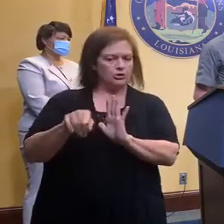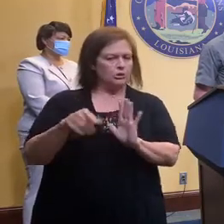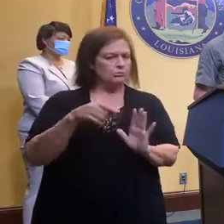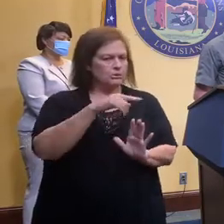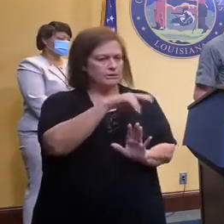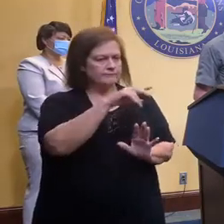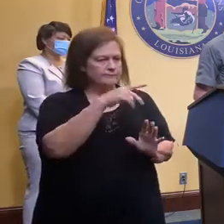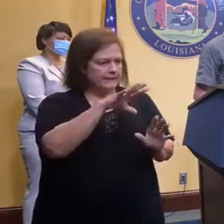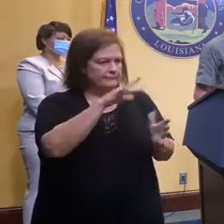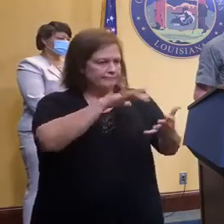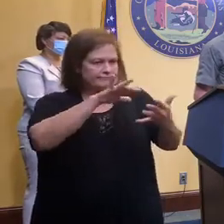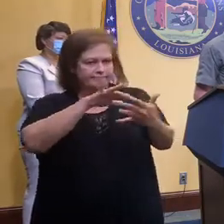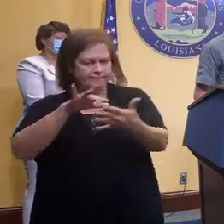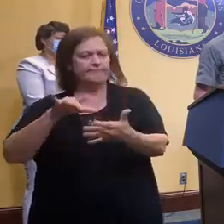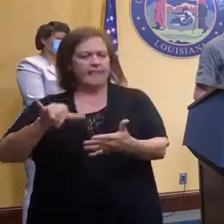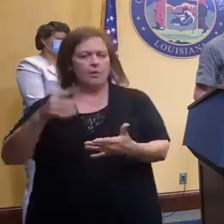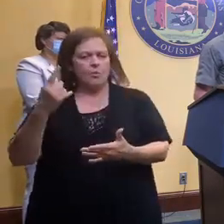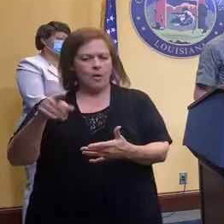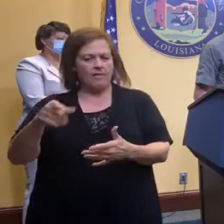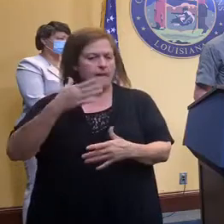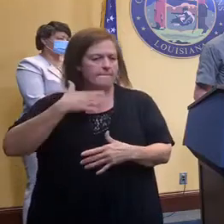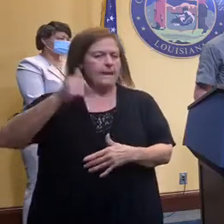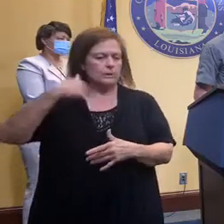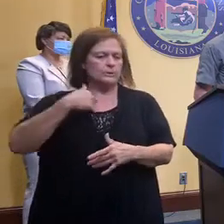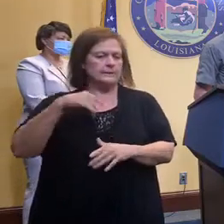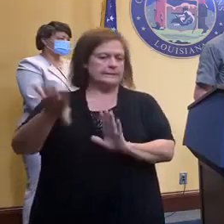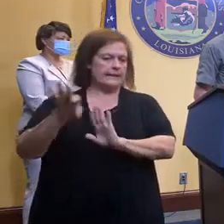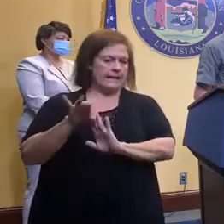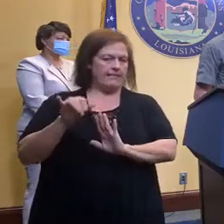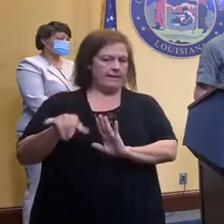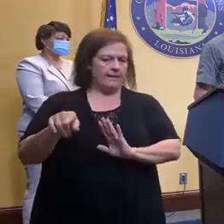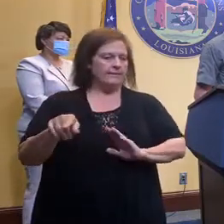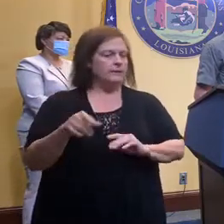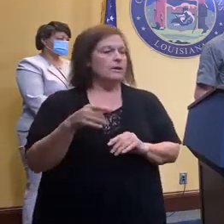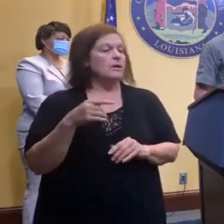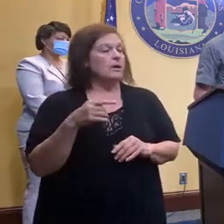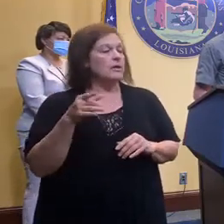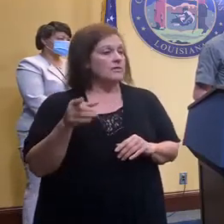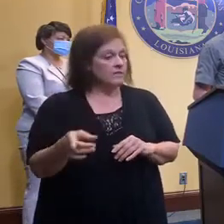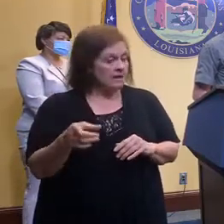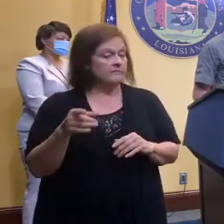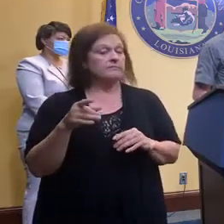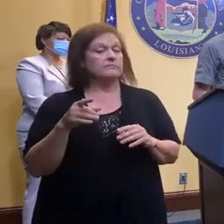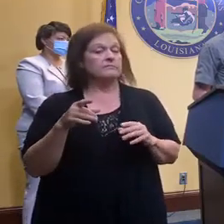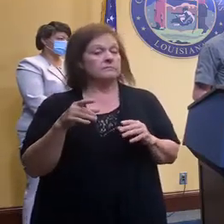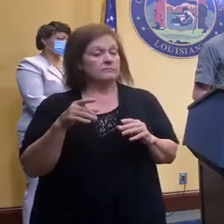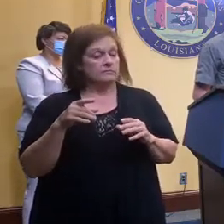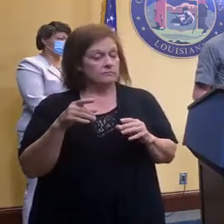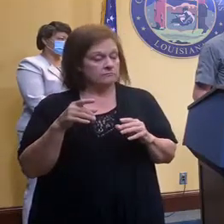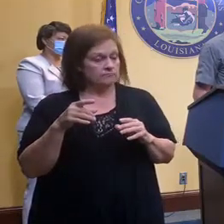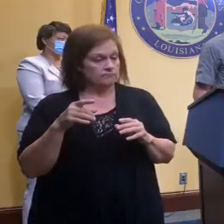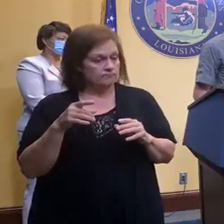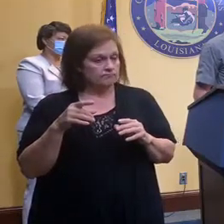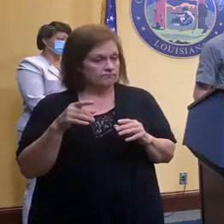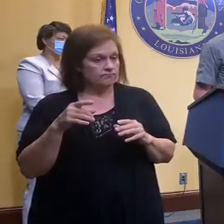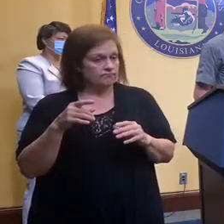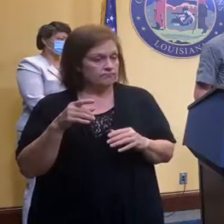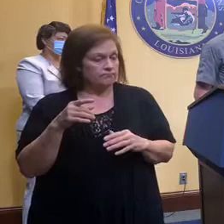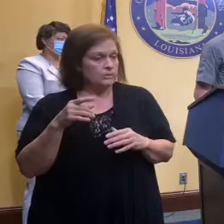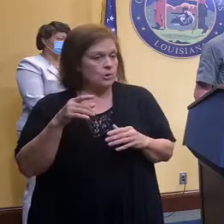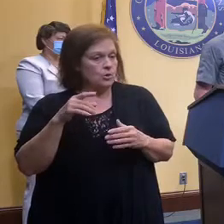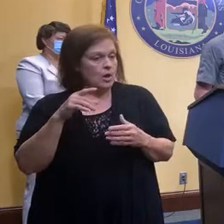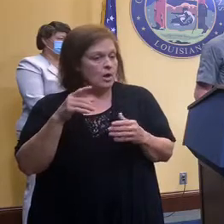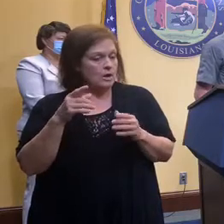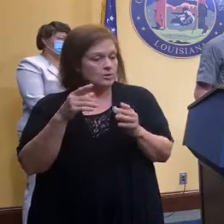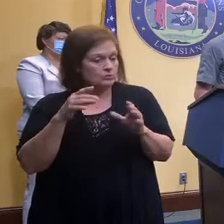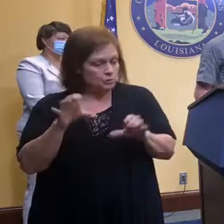the best. They truly took the spirit of what our proposal or what our RFP